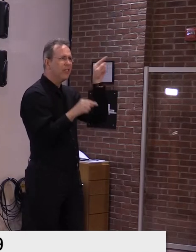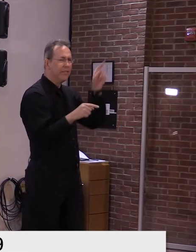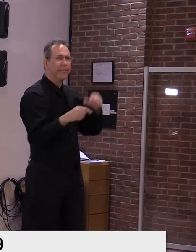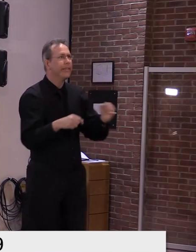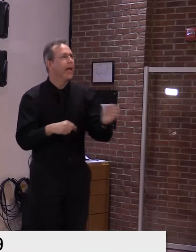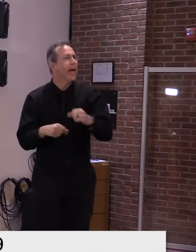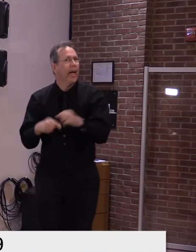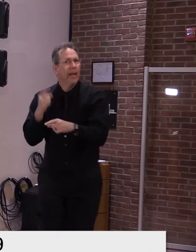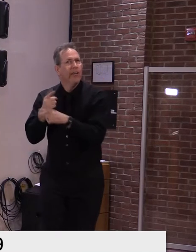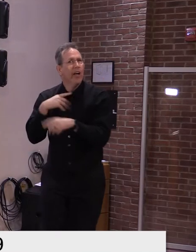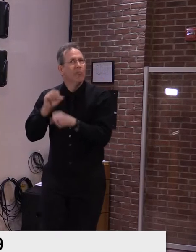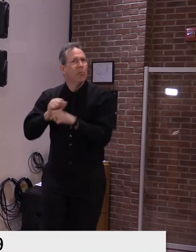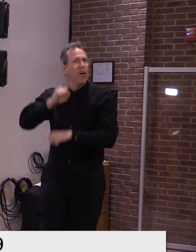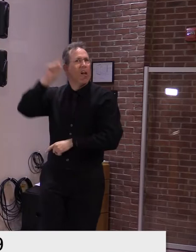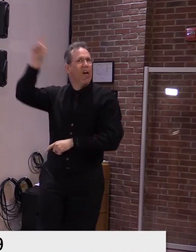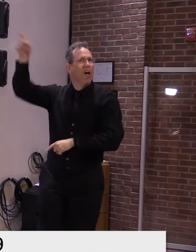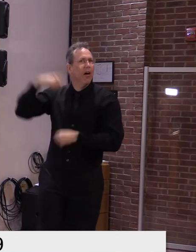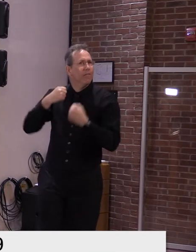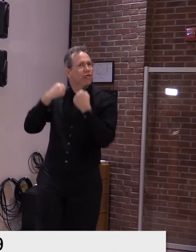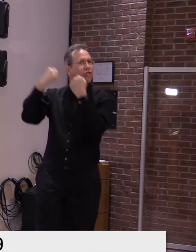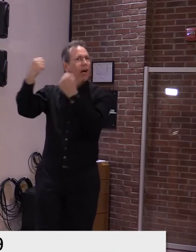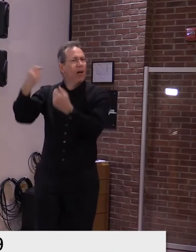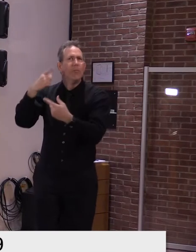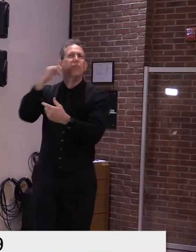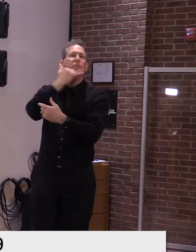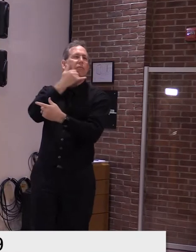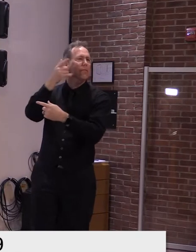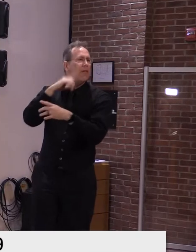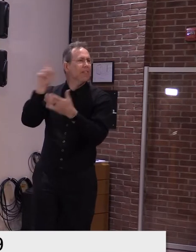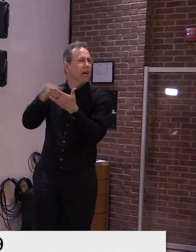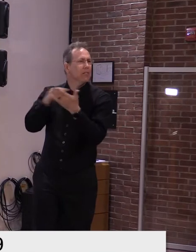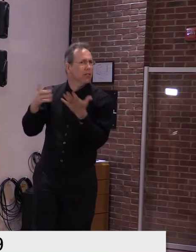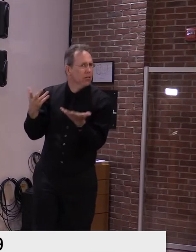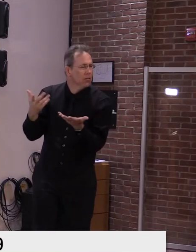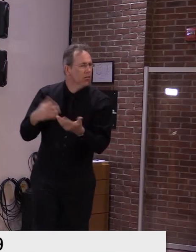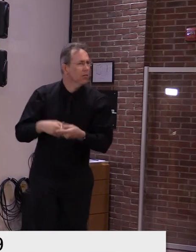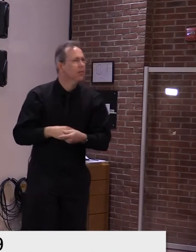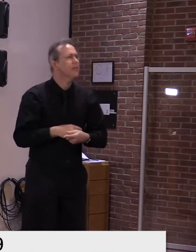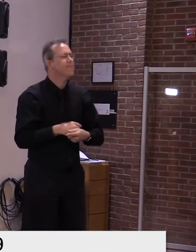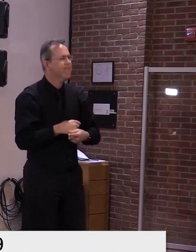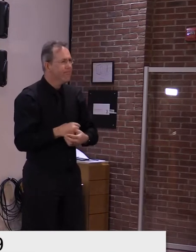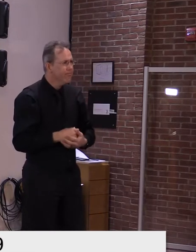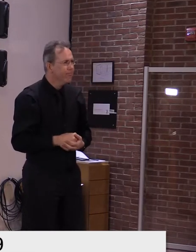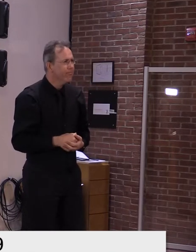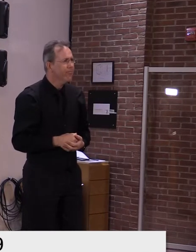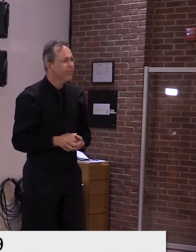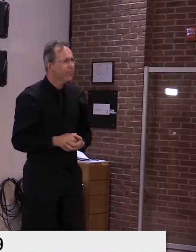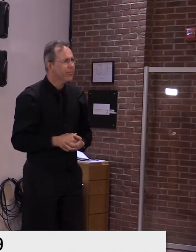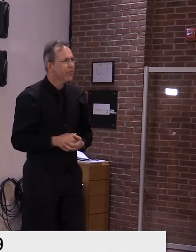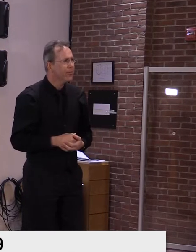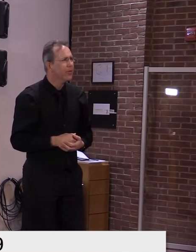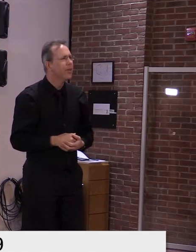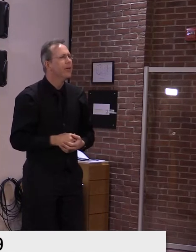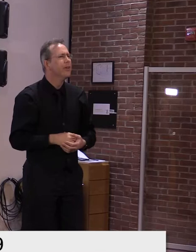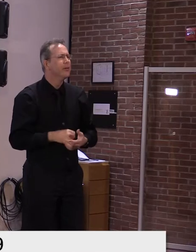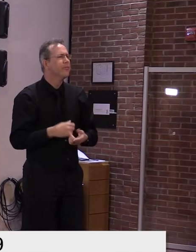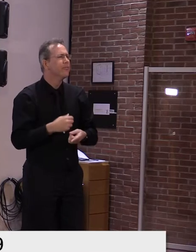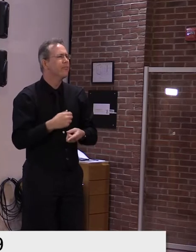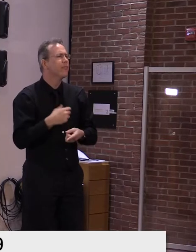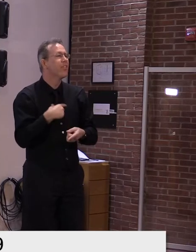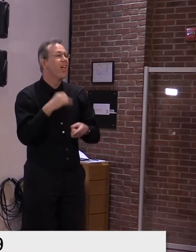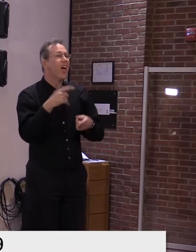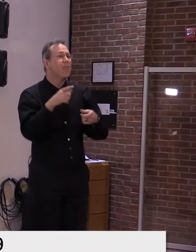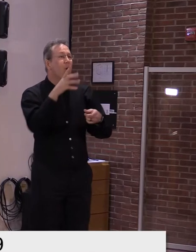making an appointment for a vaccine and it was actually a testing appointment. Right. 4 hours later, when she was away from her computer, she got the call from someone from the health